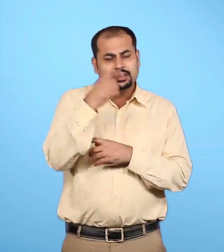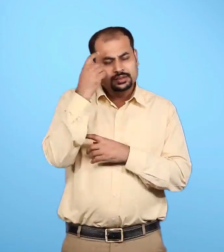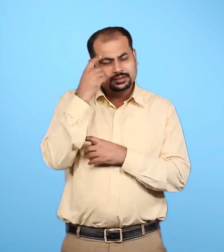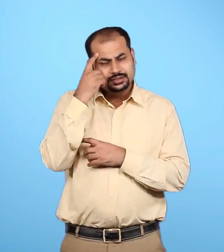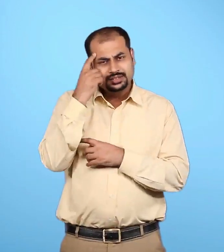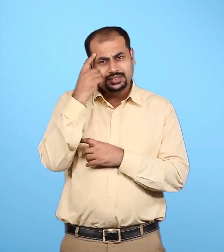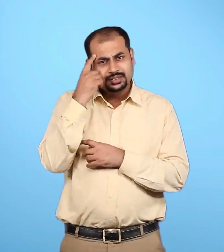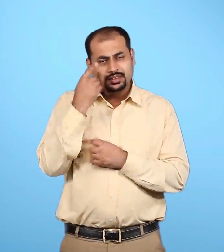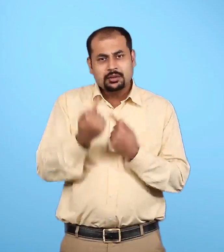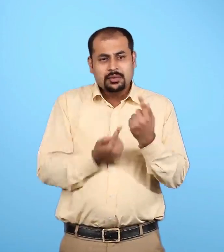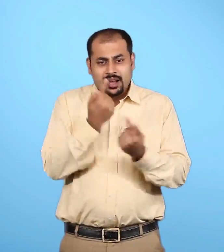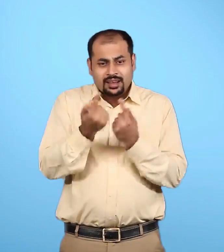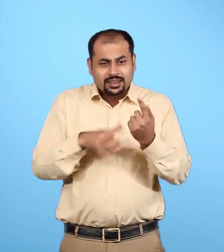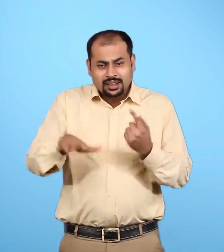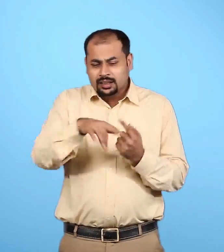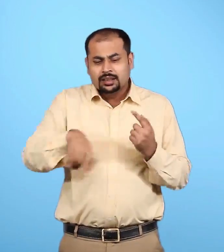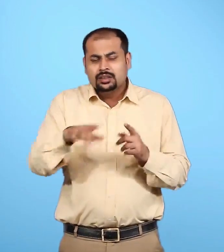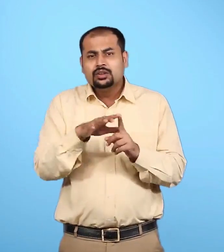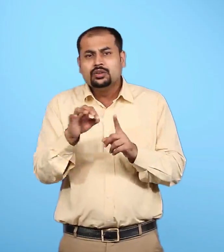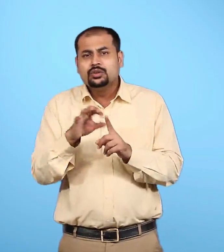Imagine what they did to the crops.